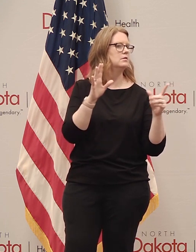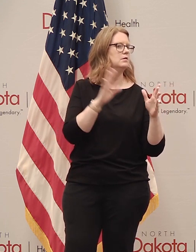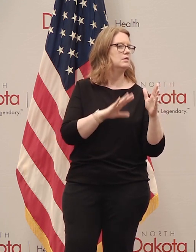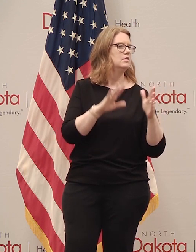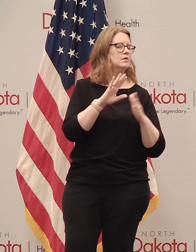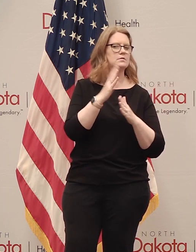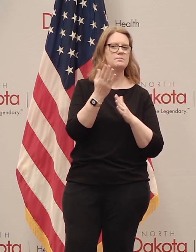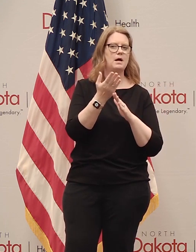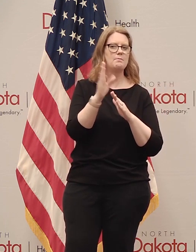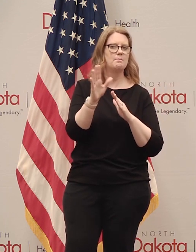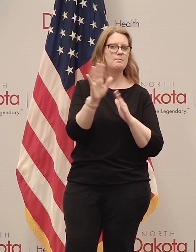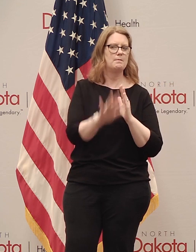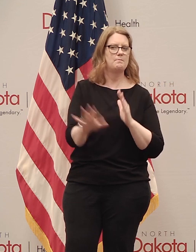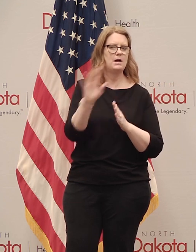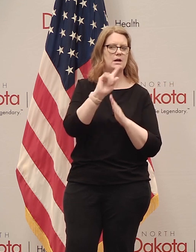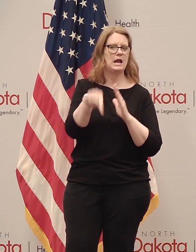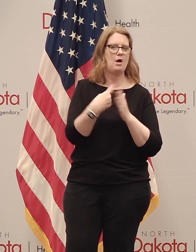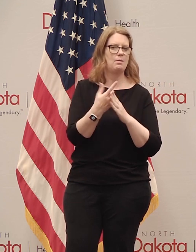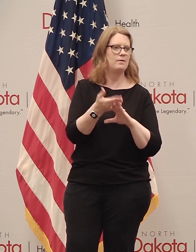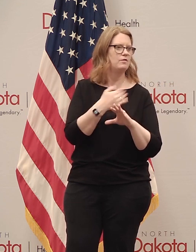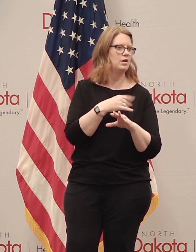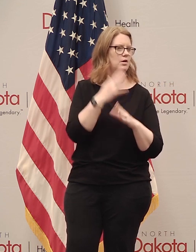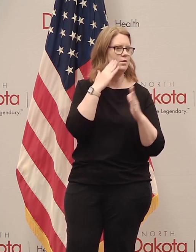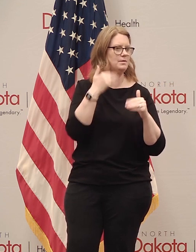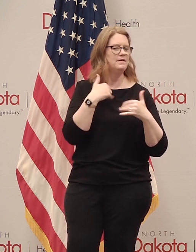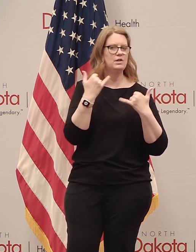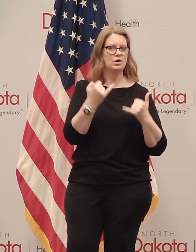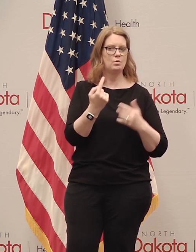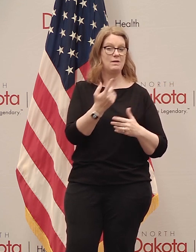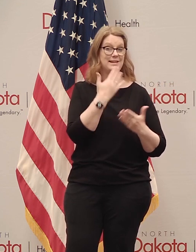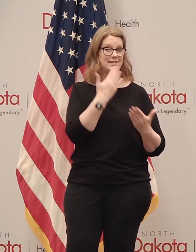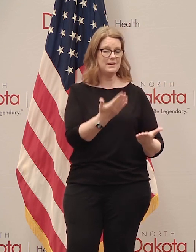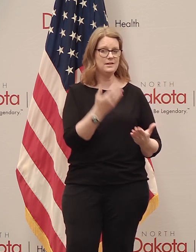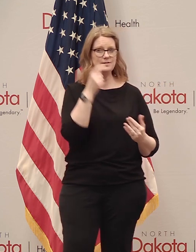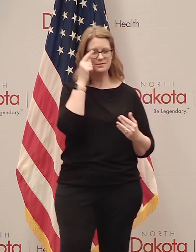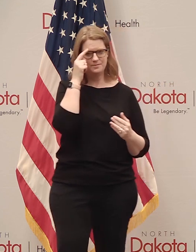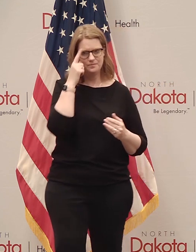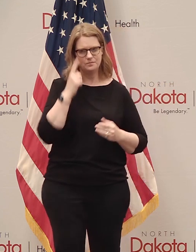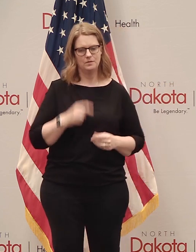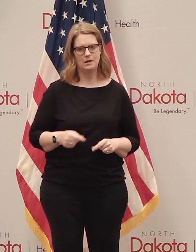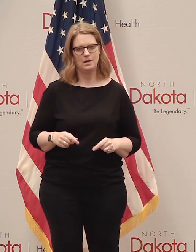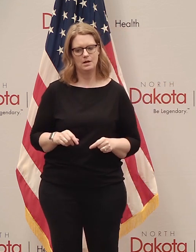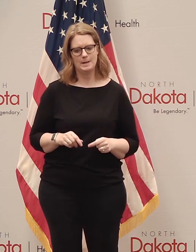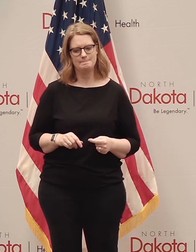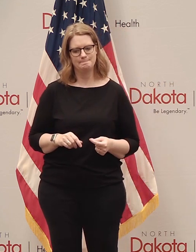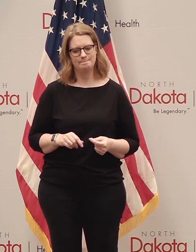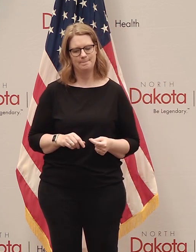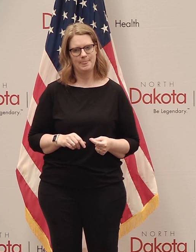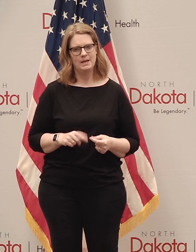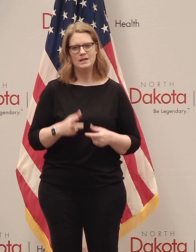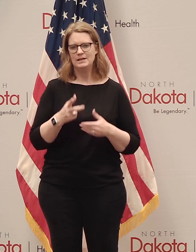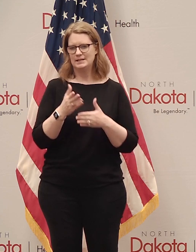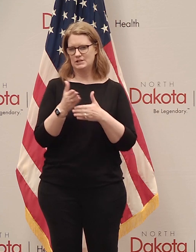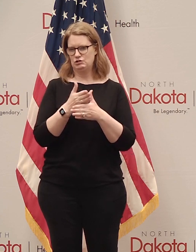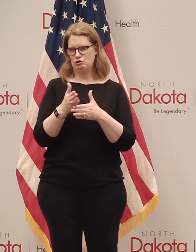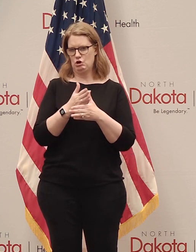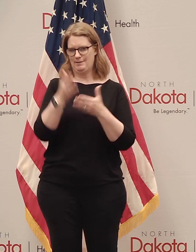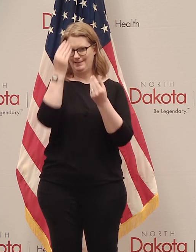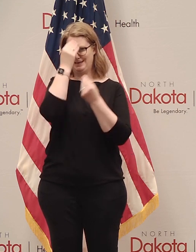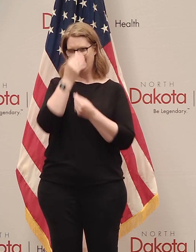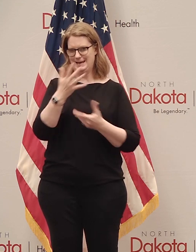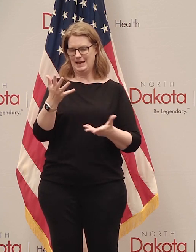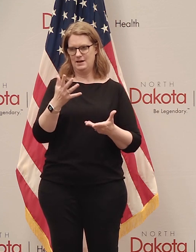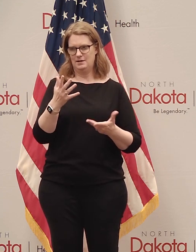an hour before the press. Well, hopefully you got the current one on there. Thank you for that. But the word sharing the data,